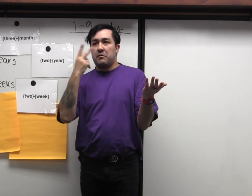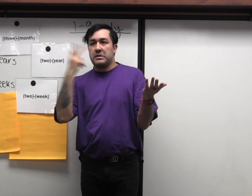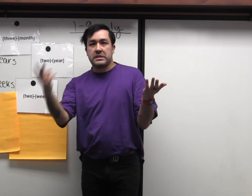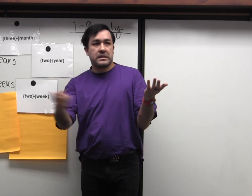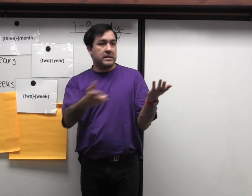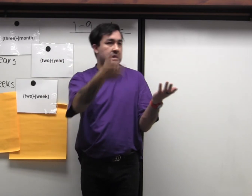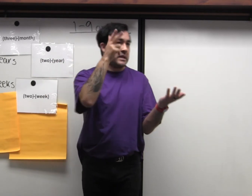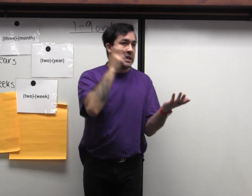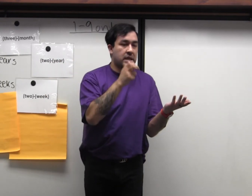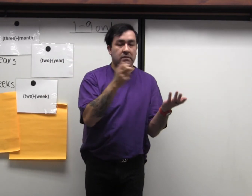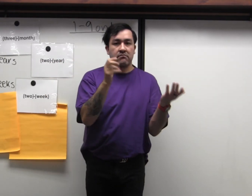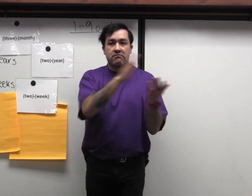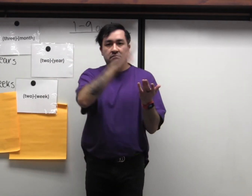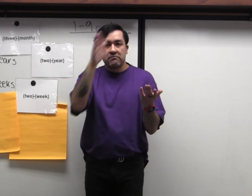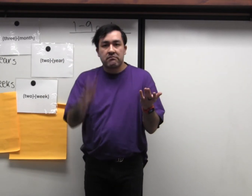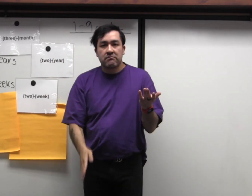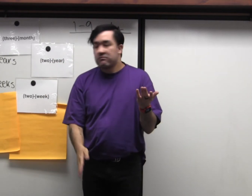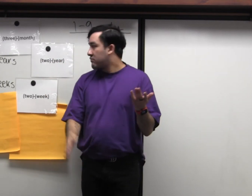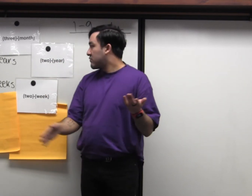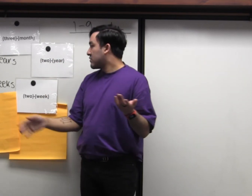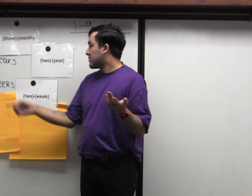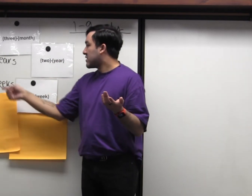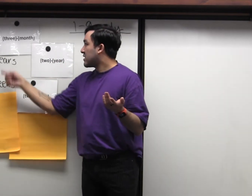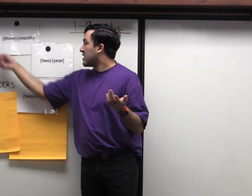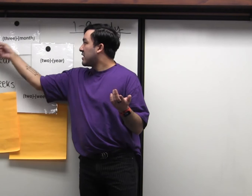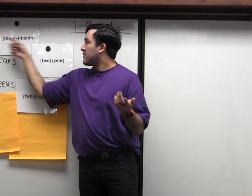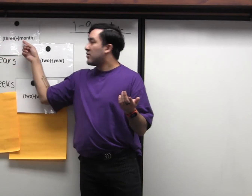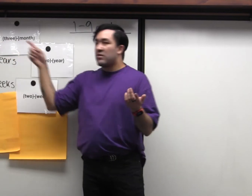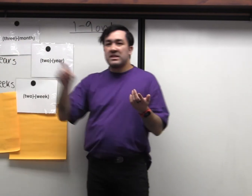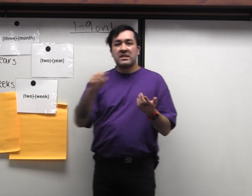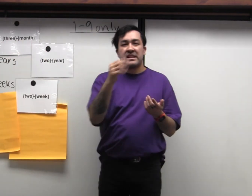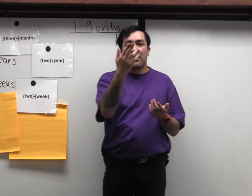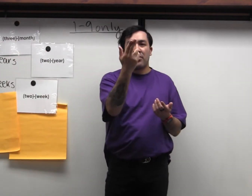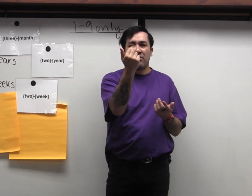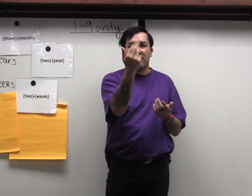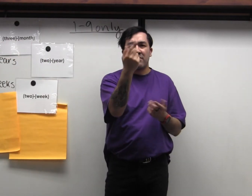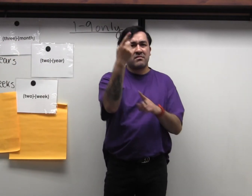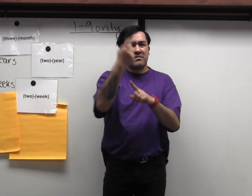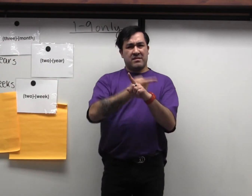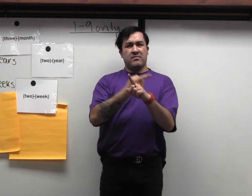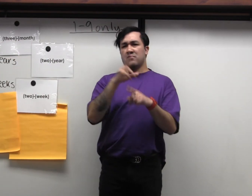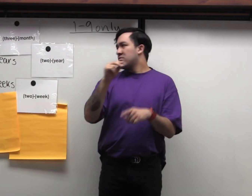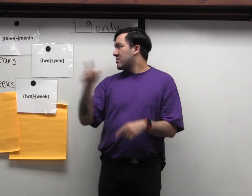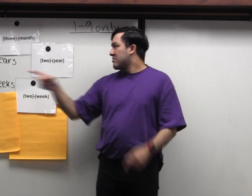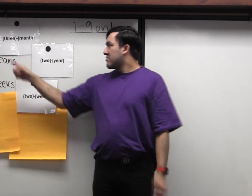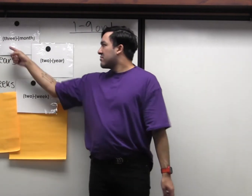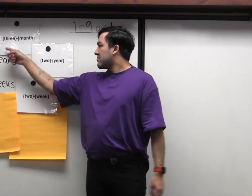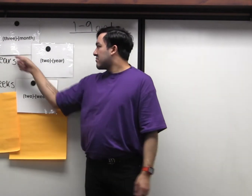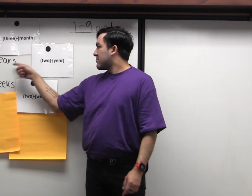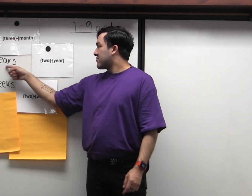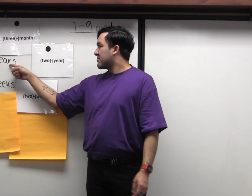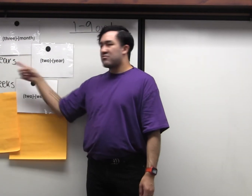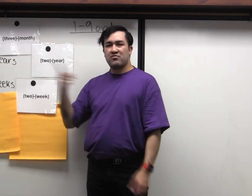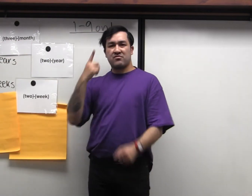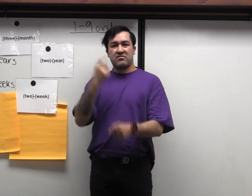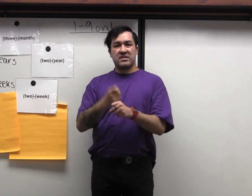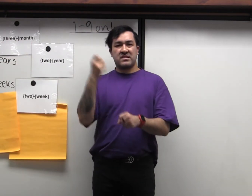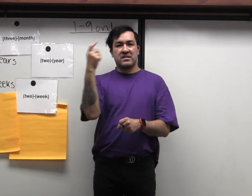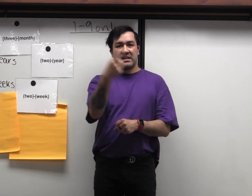weeks. You would say months. You would never see that. You would never hear that. You would never write that. We would typically change it. We wouldn't say 13 months. We would